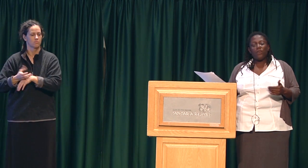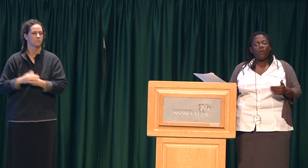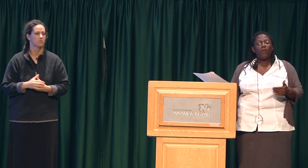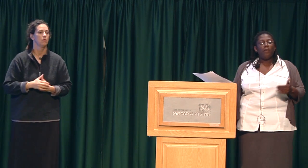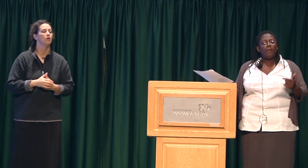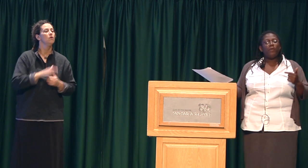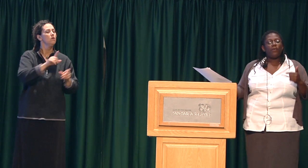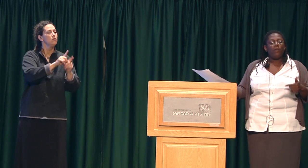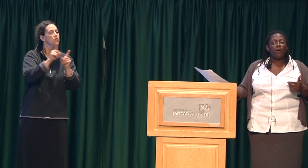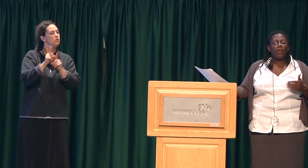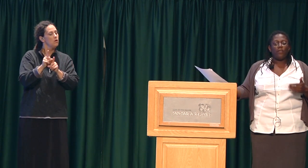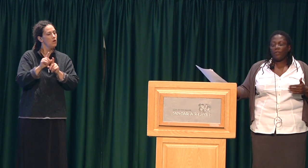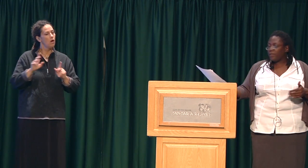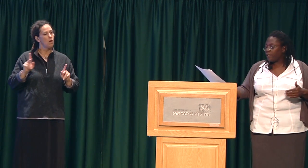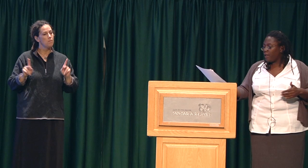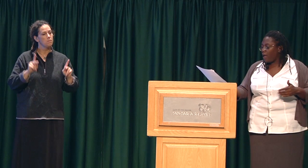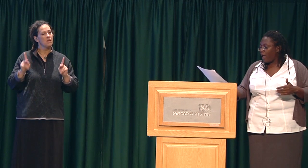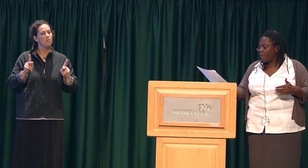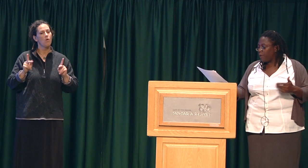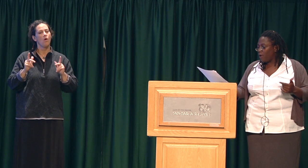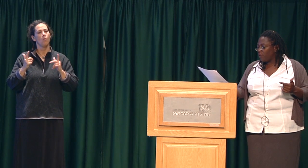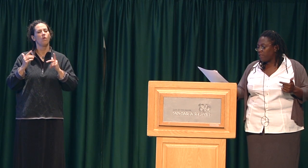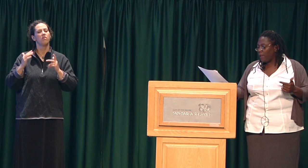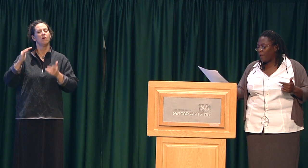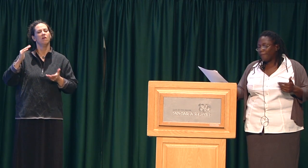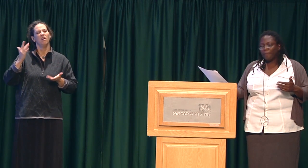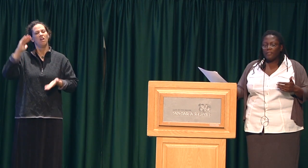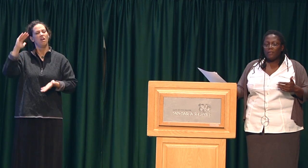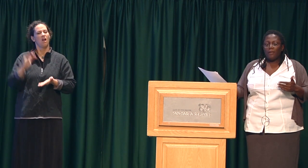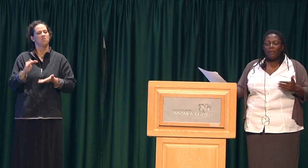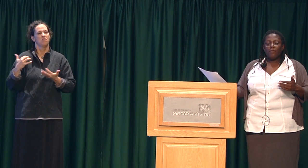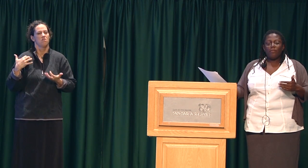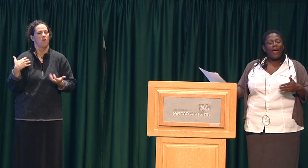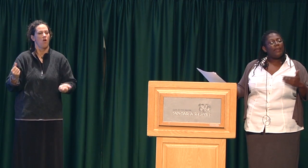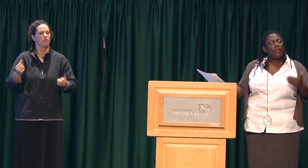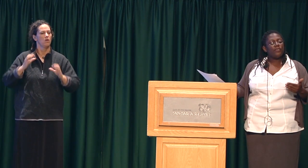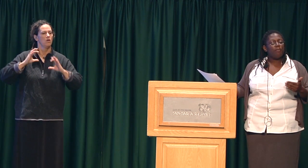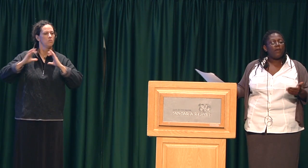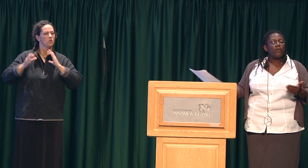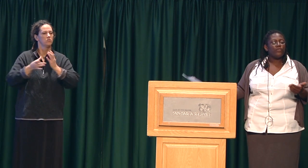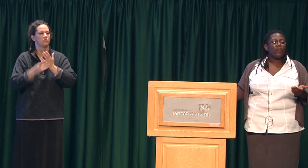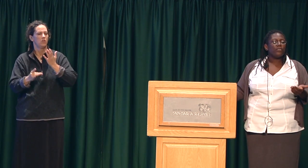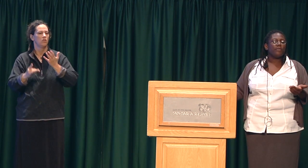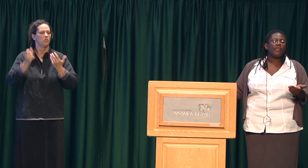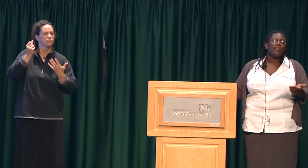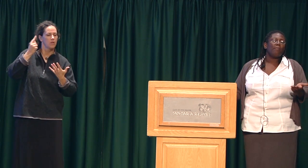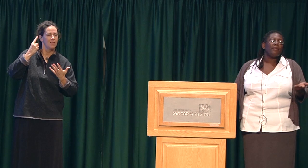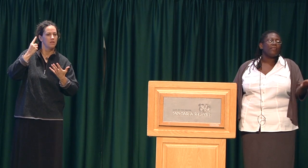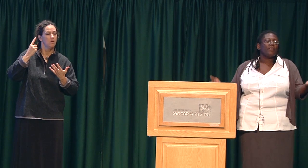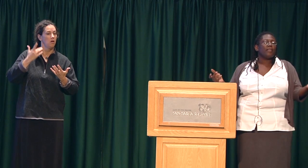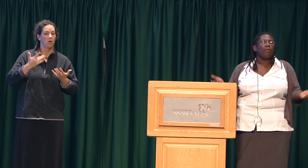And also, people with low health literacy have been known to not adhere to medical instructions